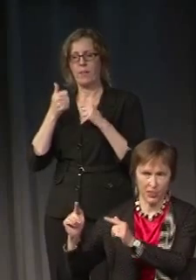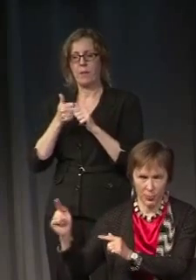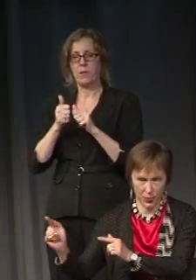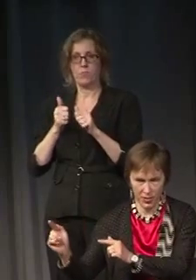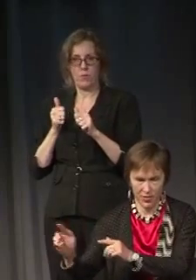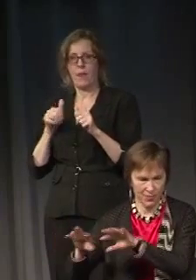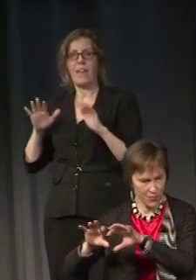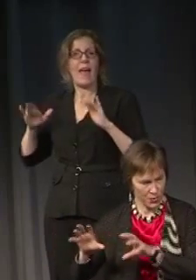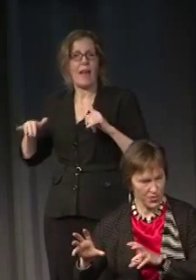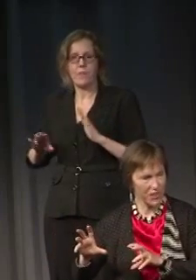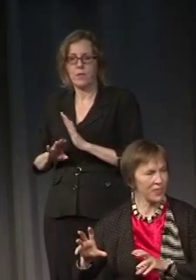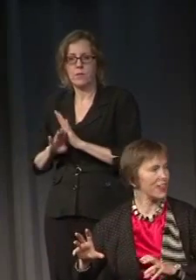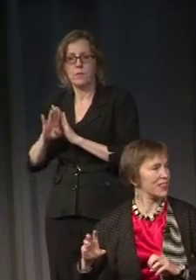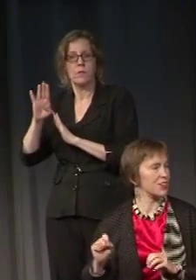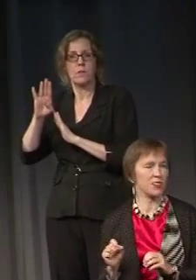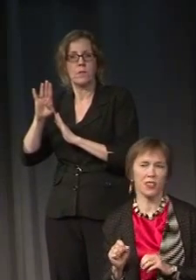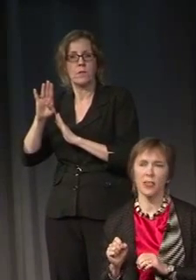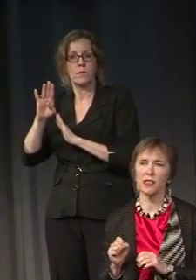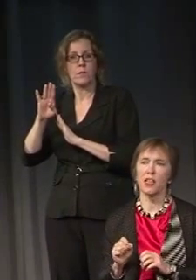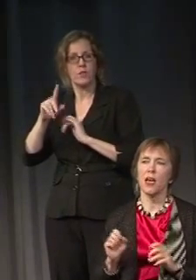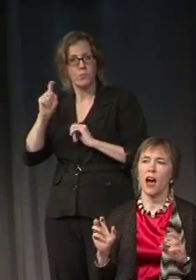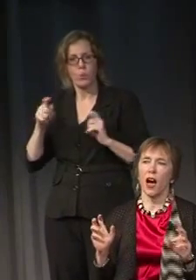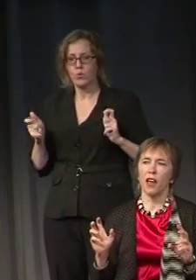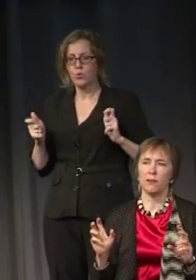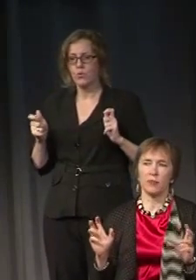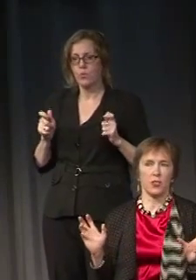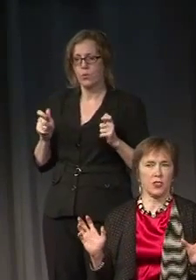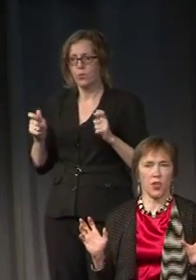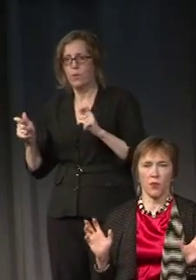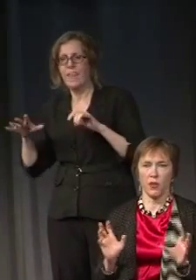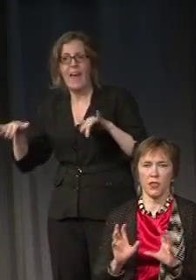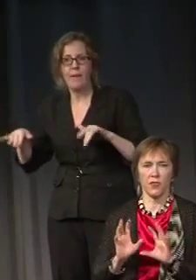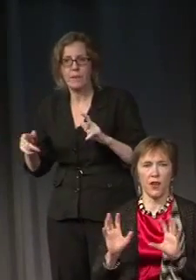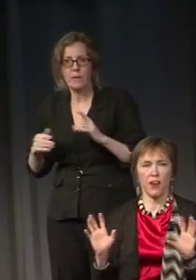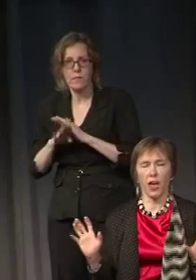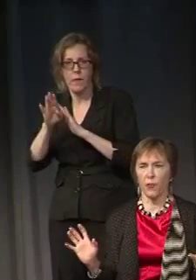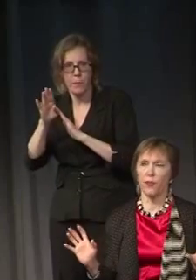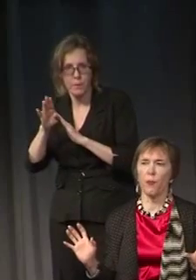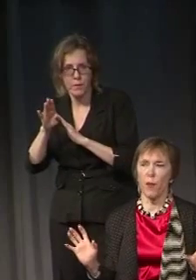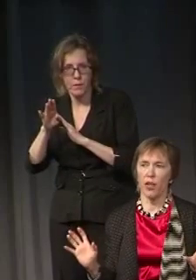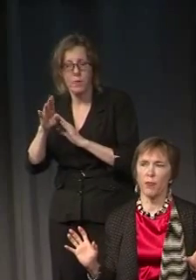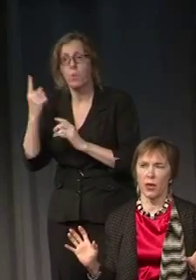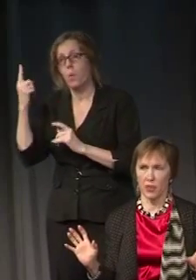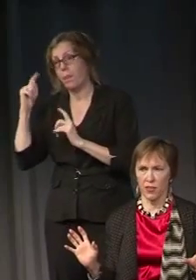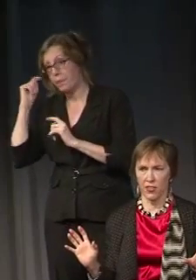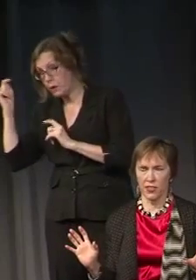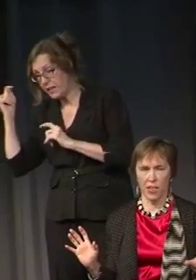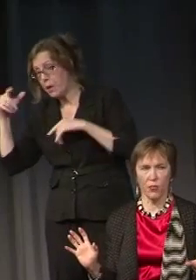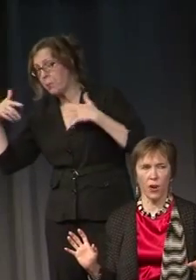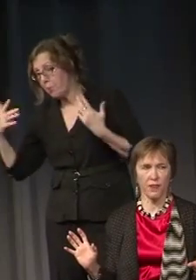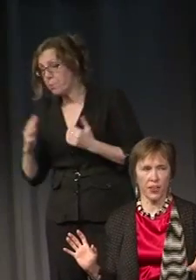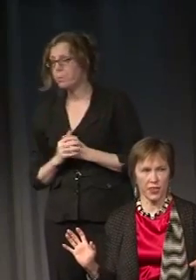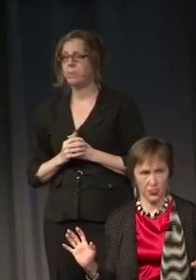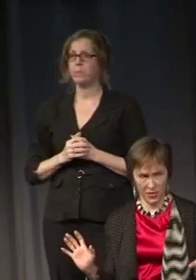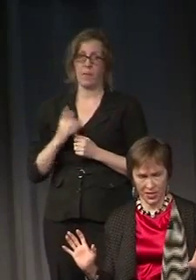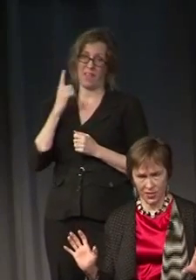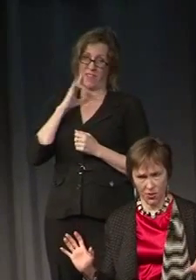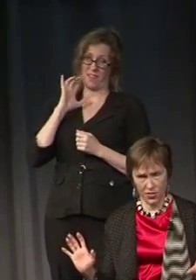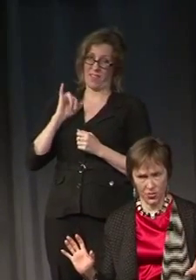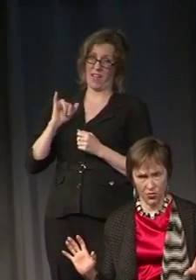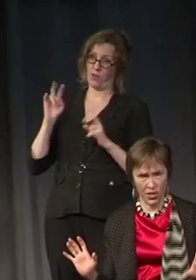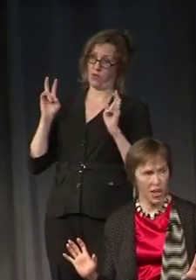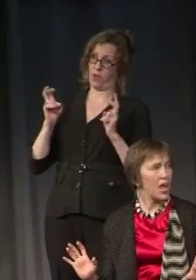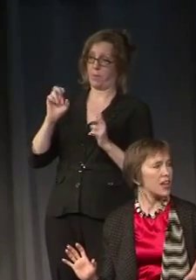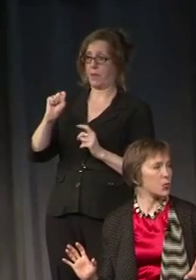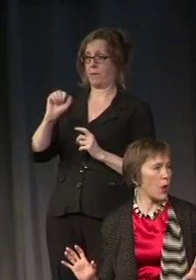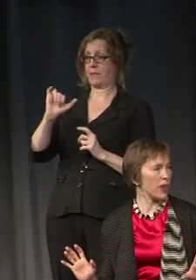to develop this pruning in a certain sense. So it's fair game for many, many theories. And what I find interesting as an